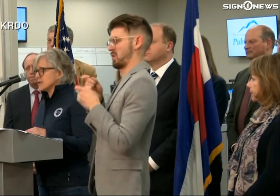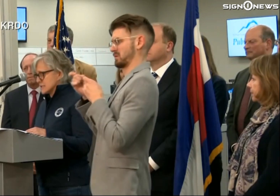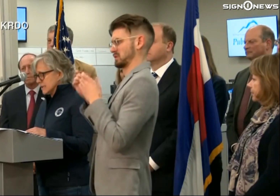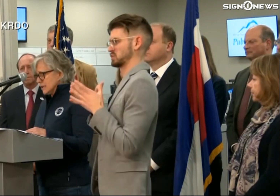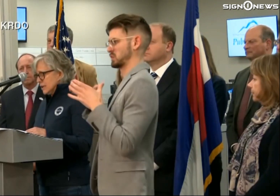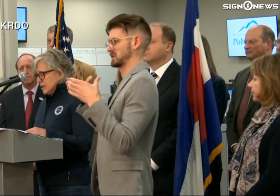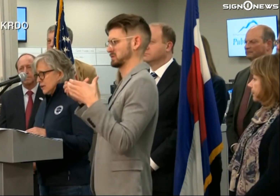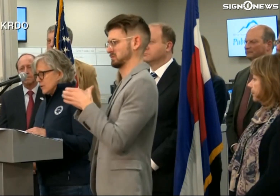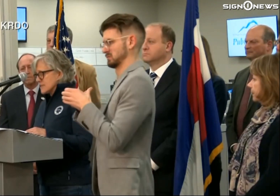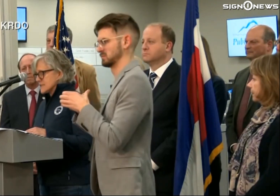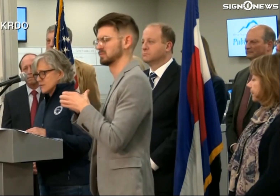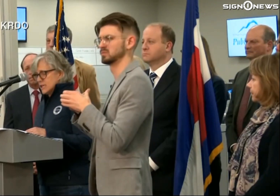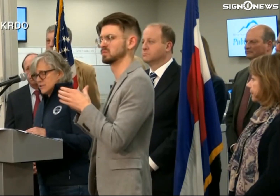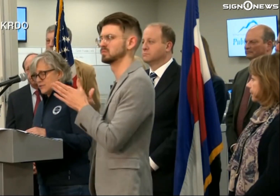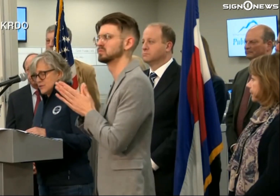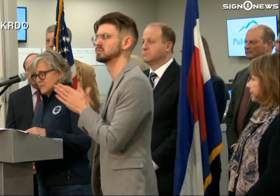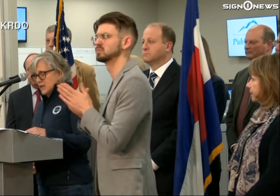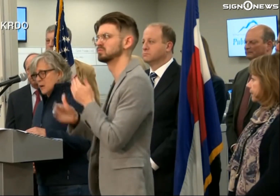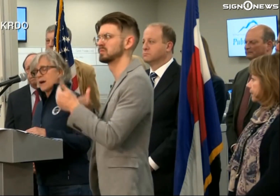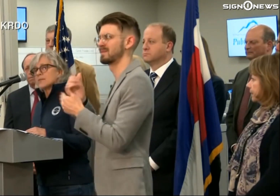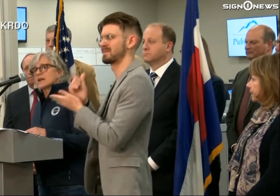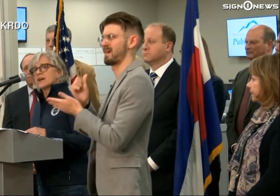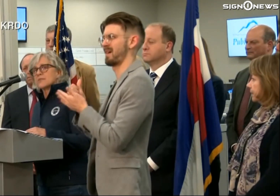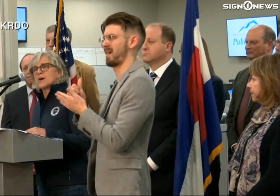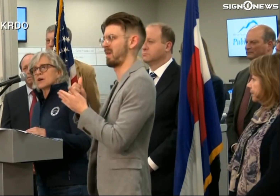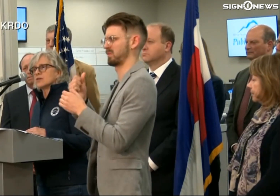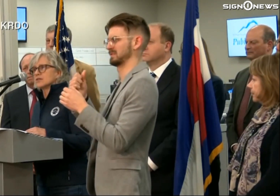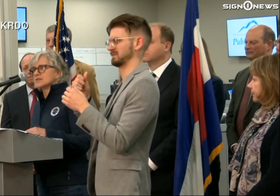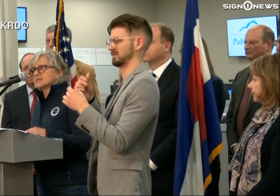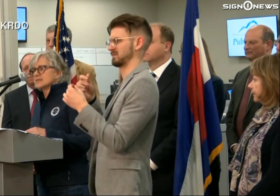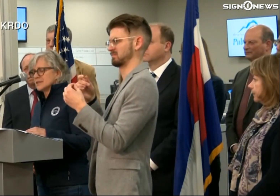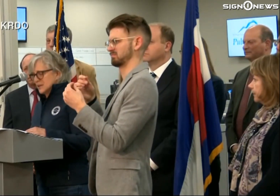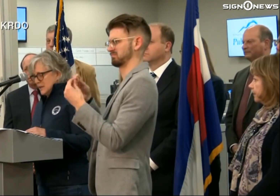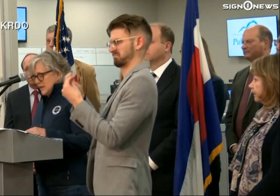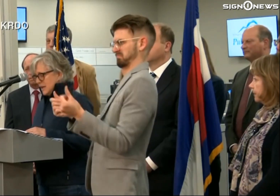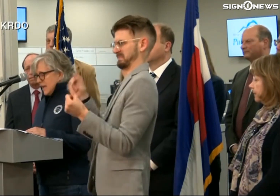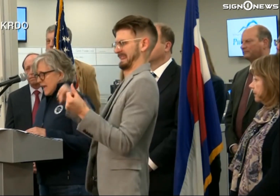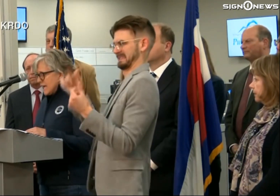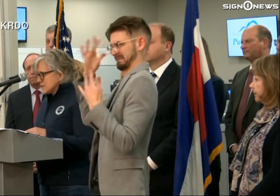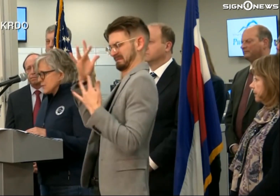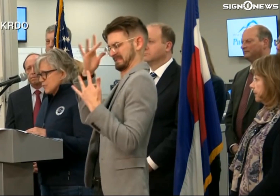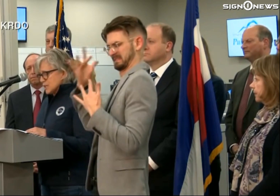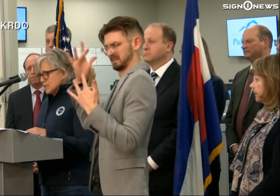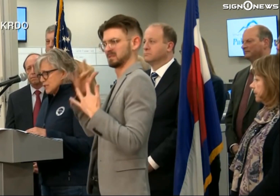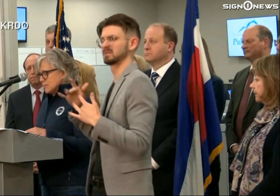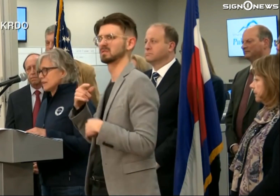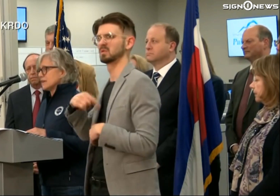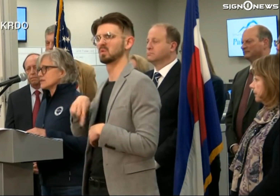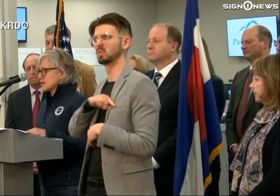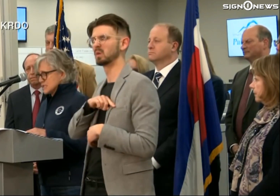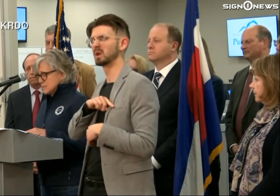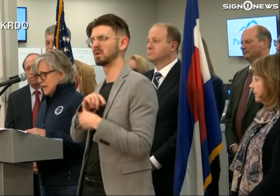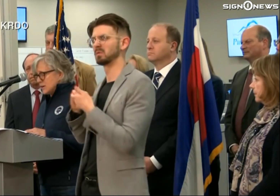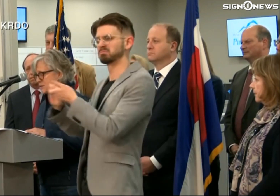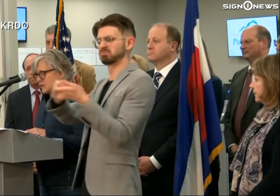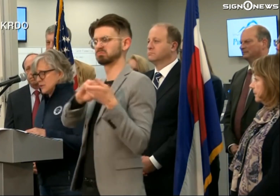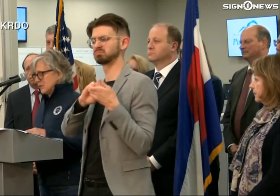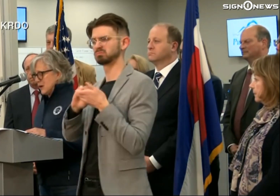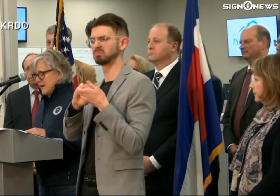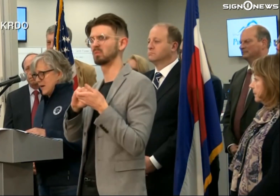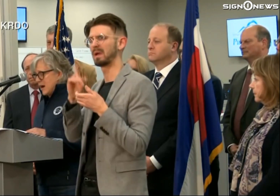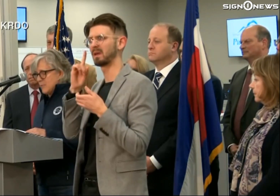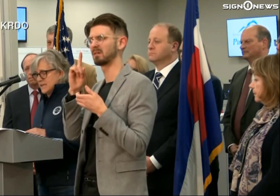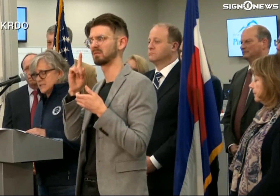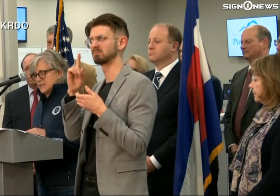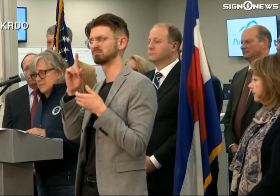this virus. We consider each of you to be our public health partners. And we will continue to be transparent with